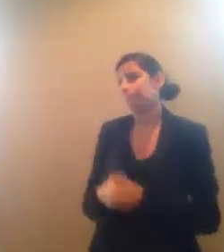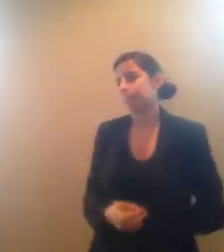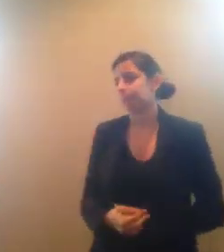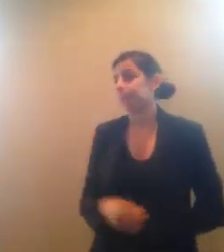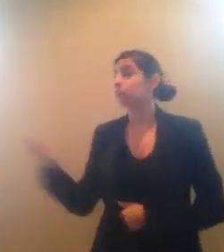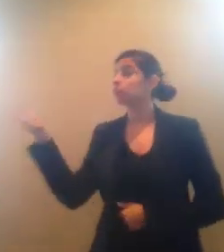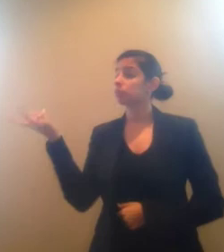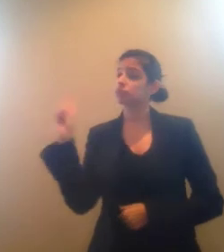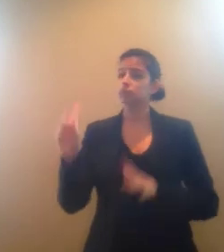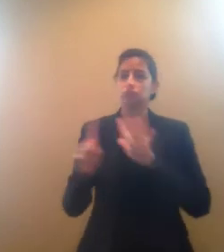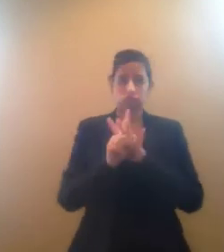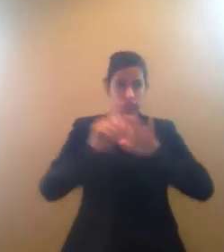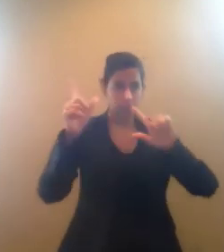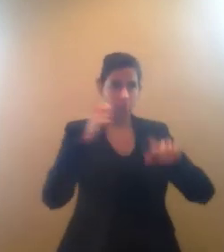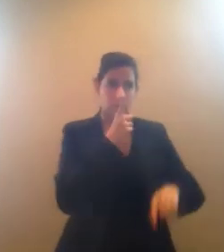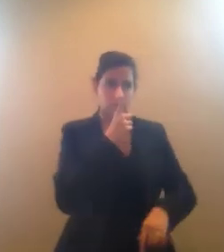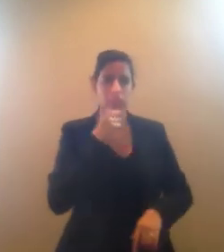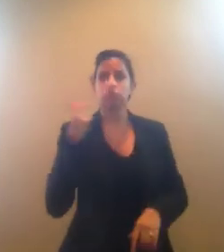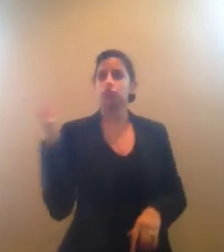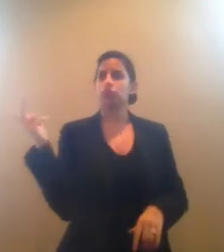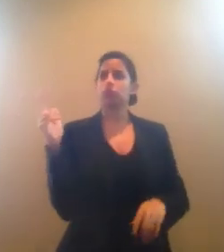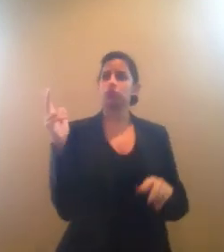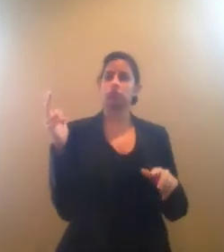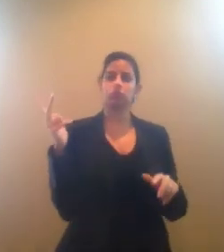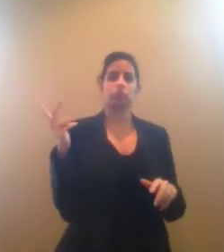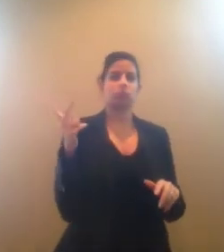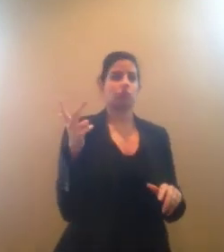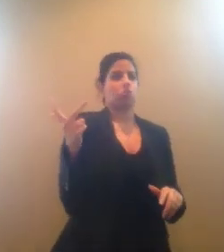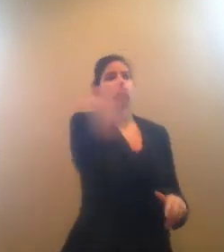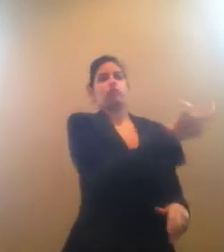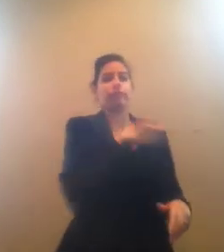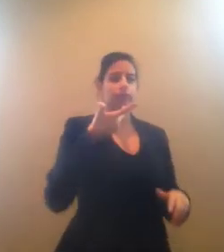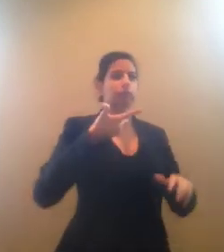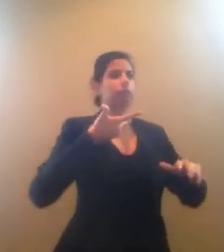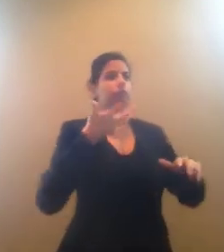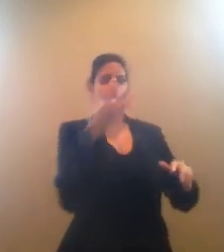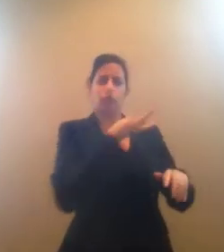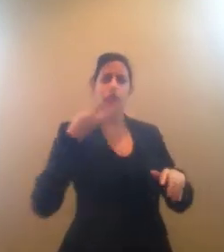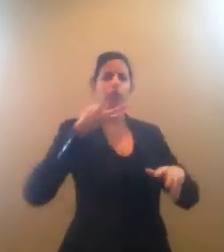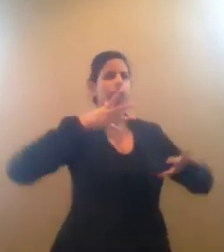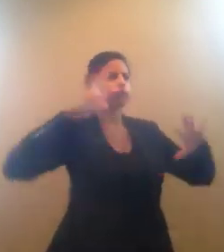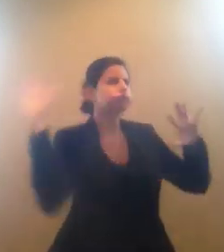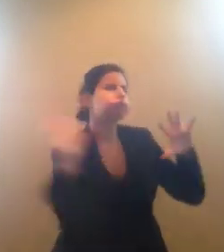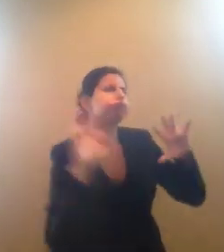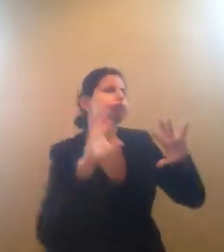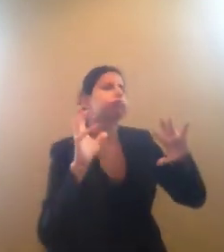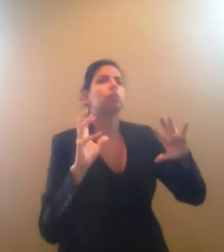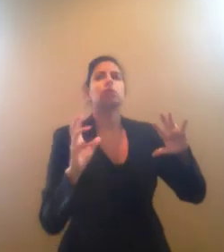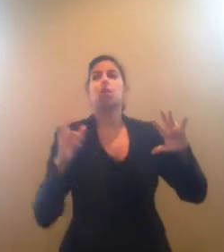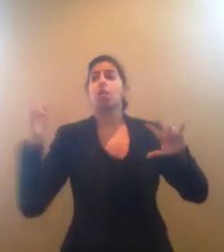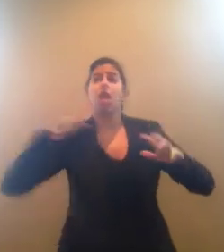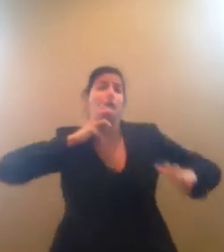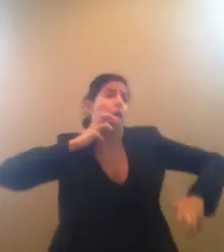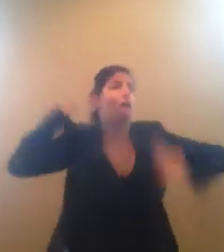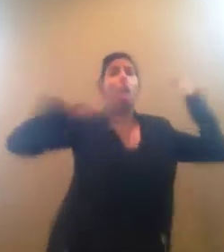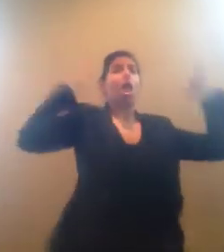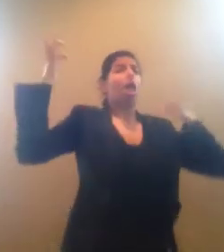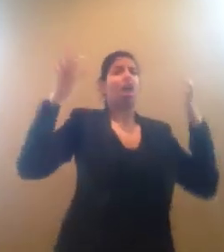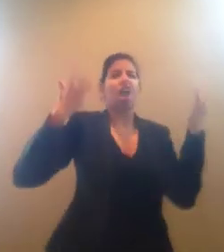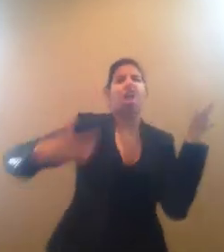restaurant. They were yelling at him. It got to be really ugly. We went outside. He was just furious, and I knew I had totally blown this whole thing. Here I was again